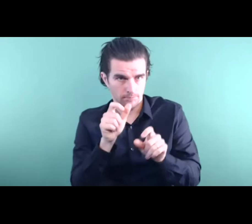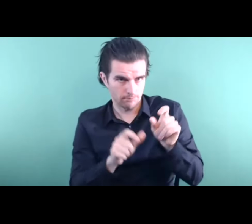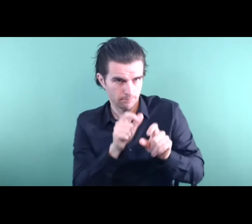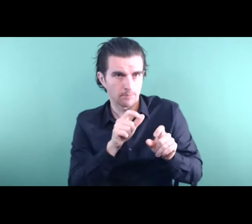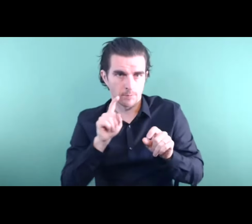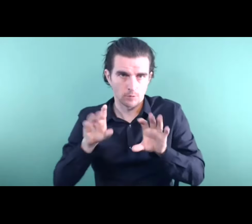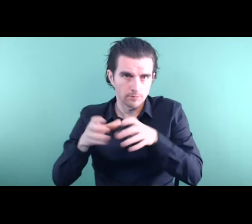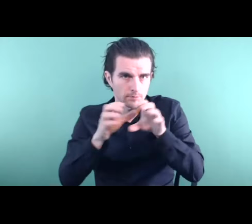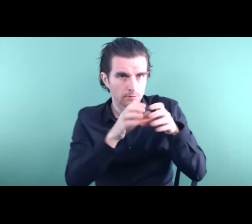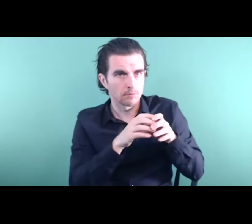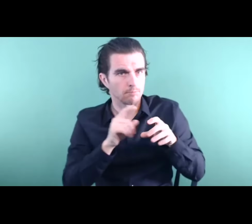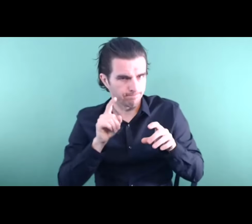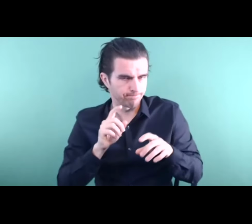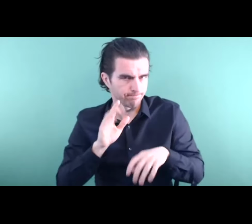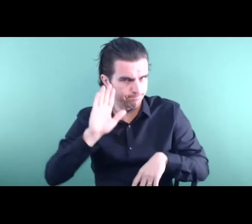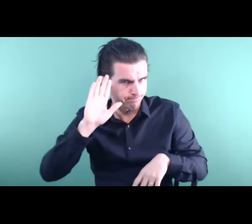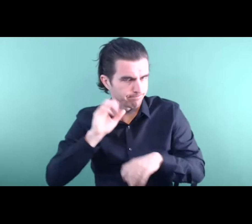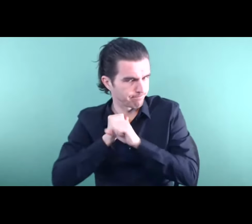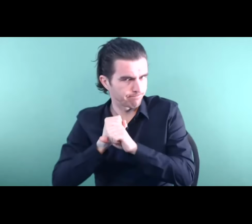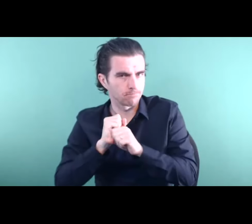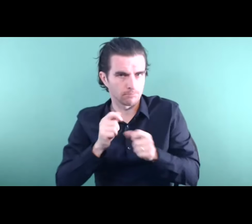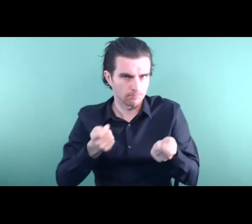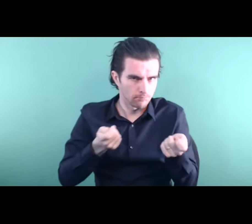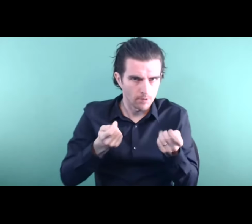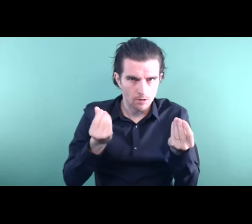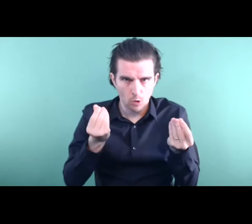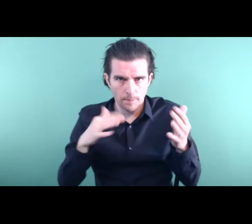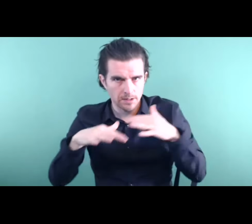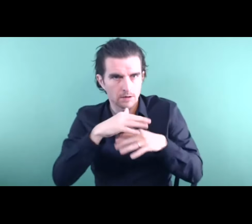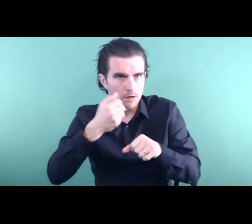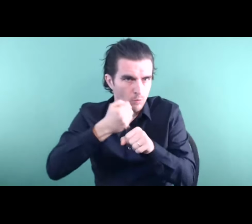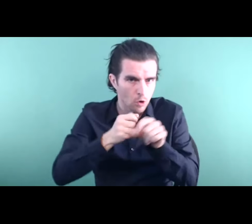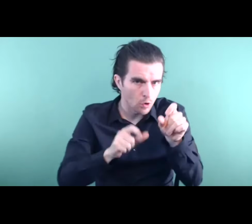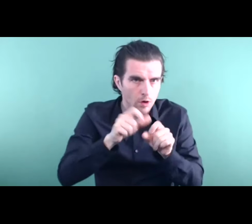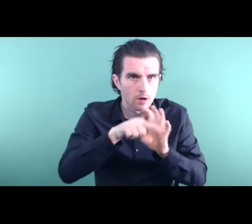tight timetable and deadline. It has started with the annual growth survey. It has continued with